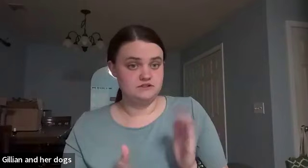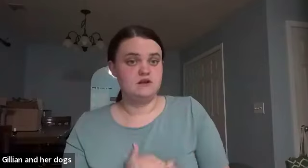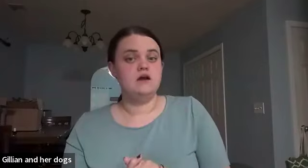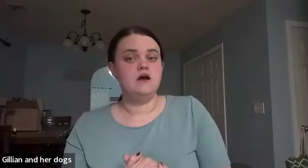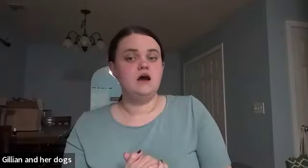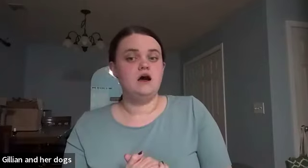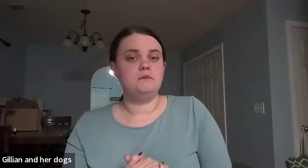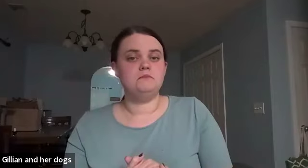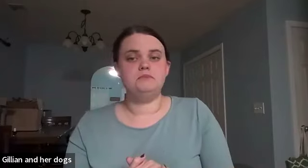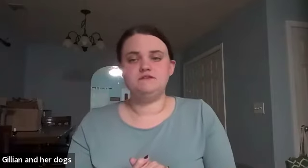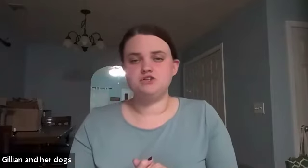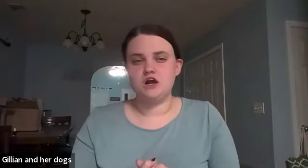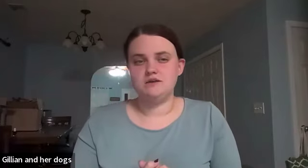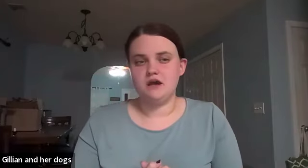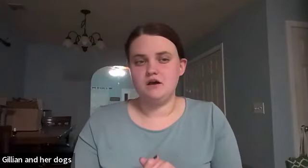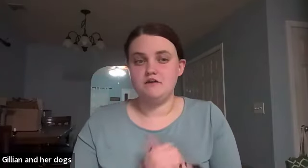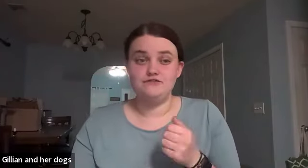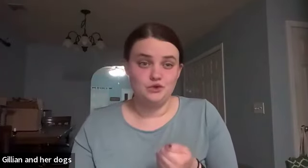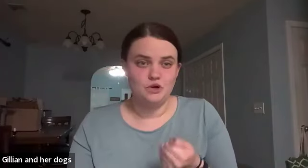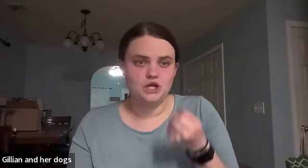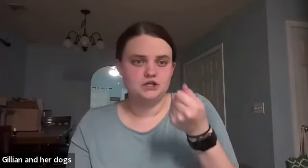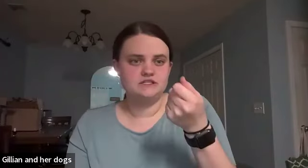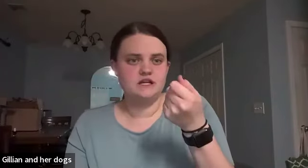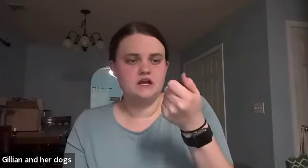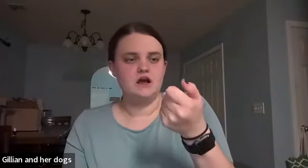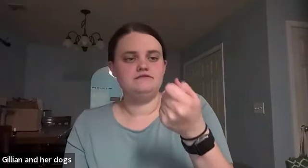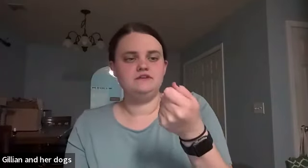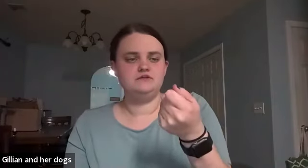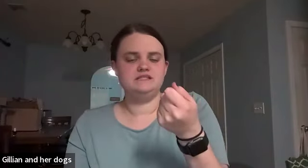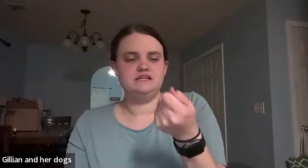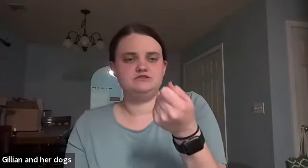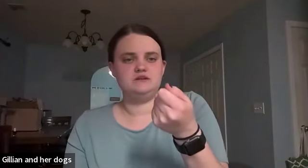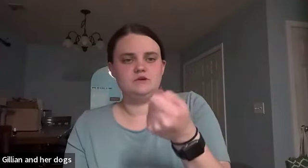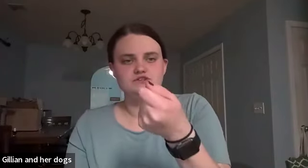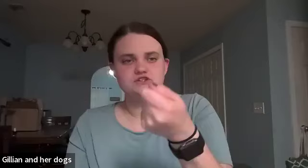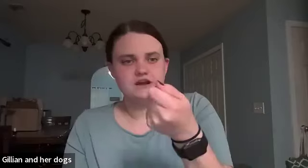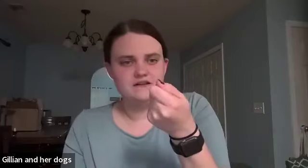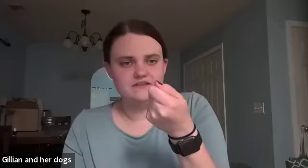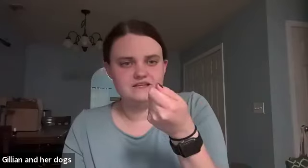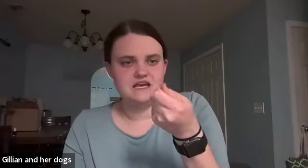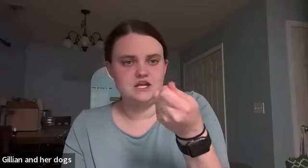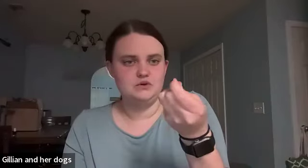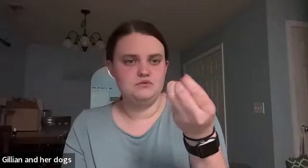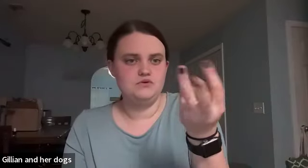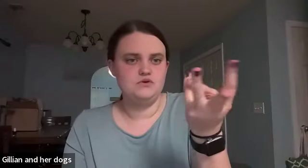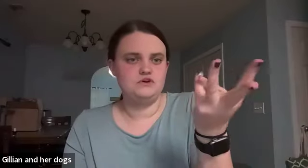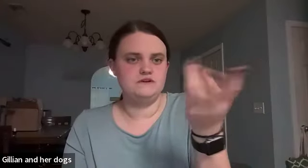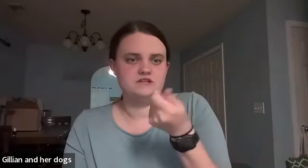workers. But if you're talking about a few workers, a few is an interesting one. You start kind of like this and you pull your fingers